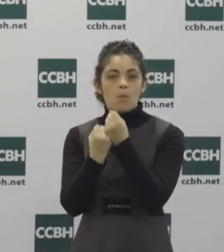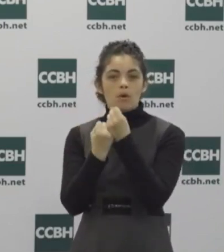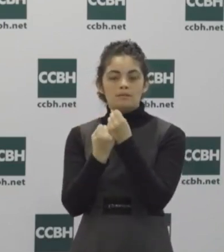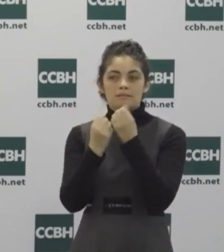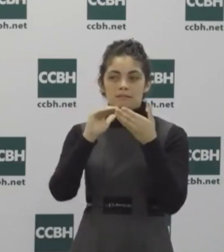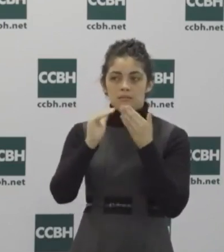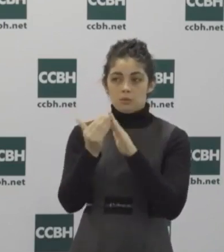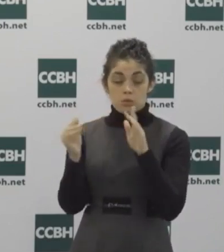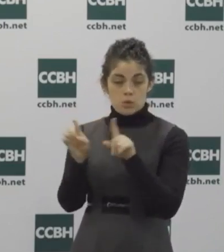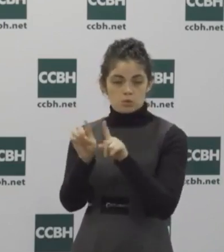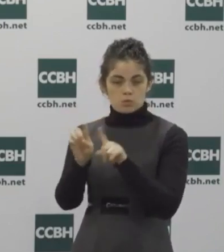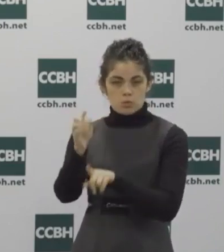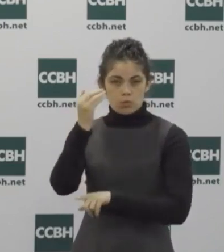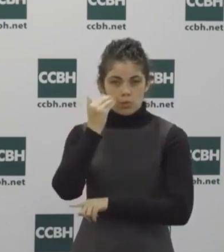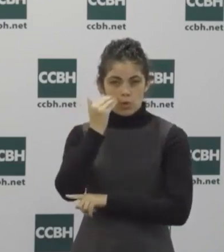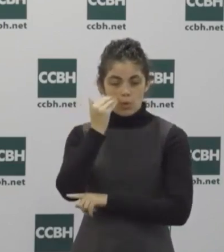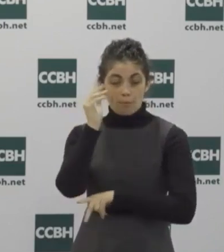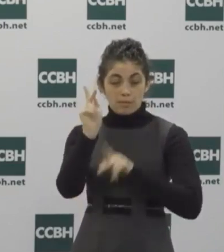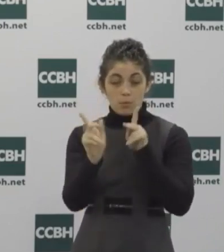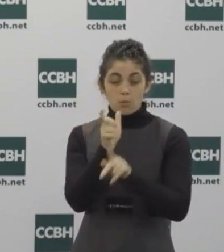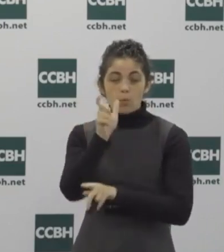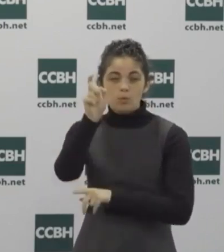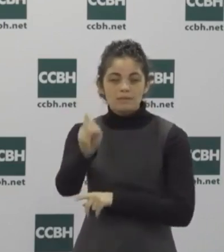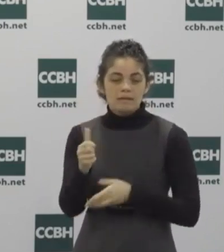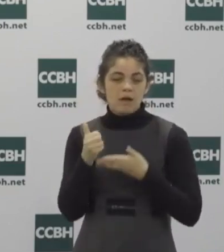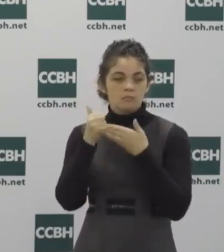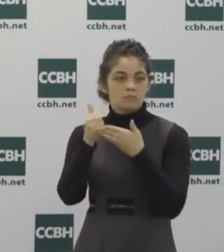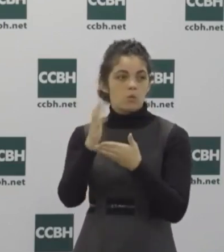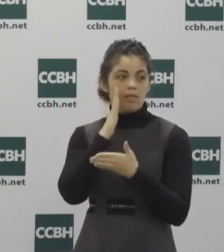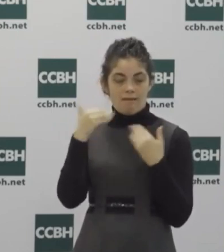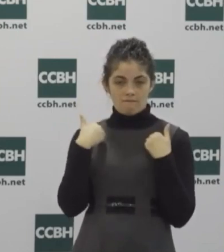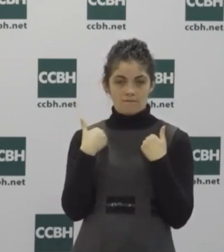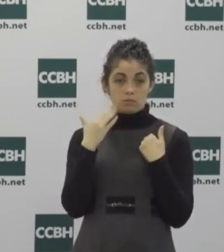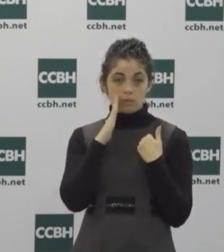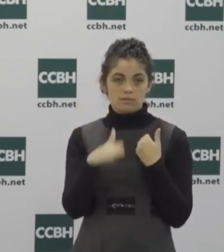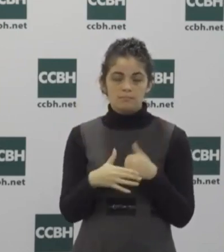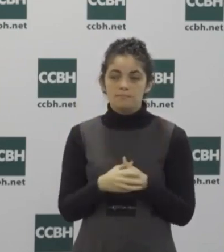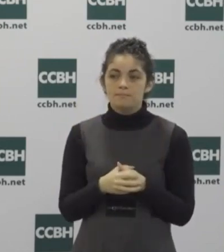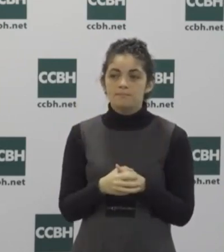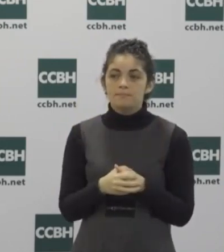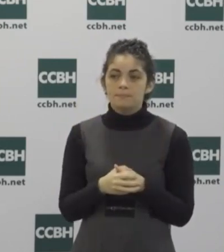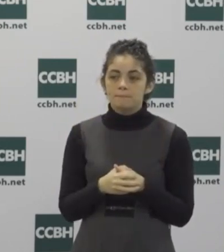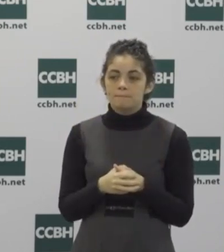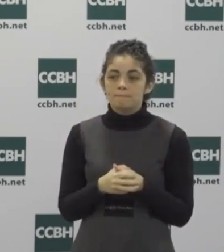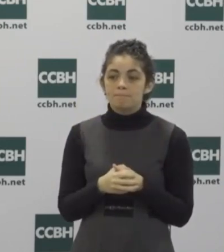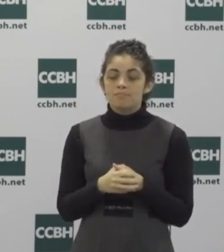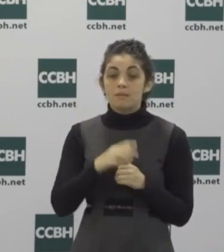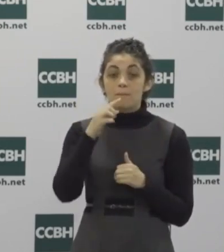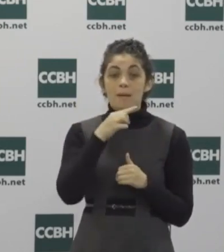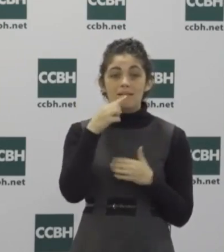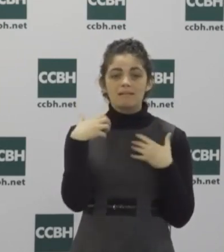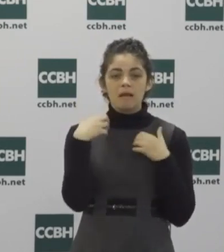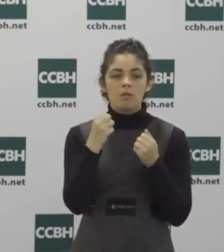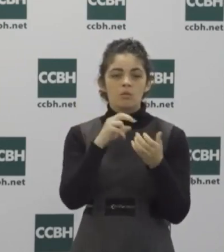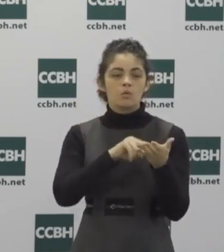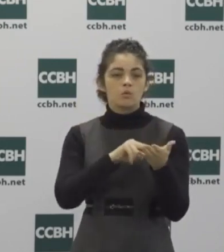community now to assure that those that need help receive it. Our public health nurses are